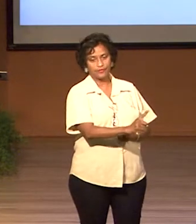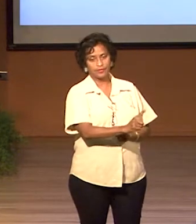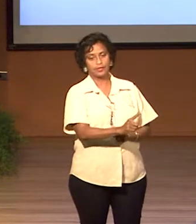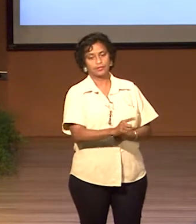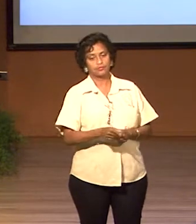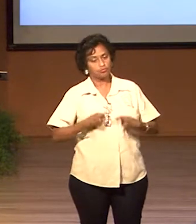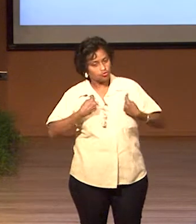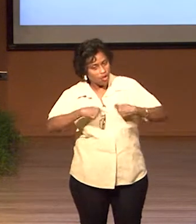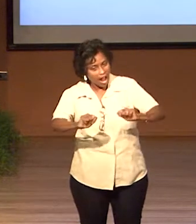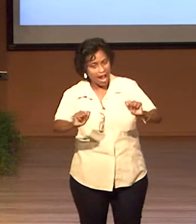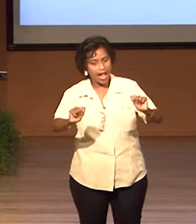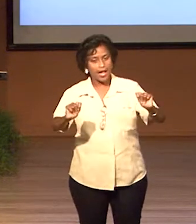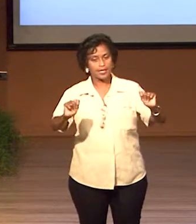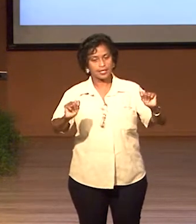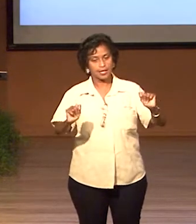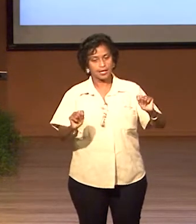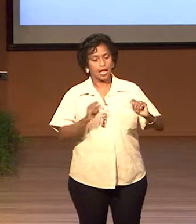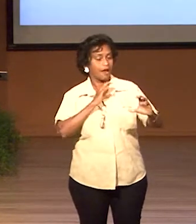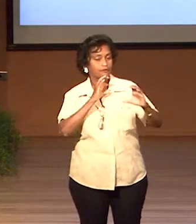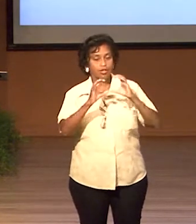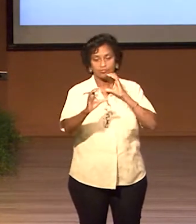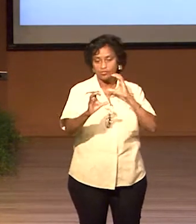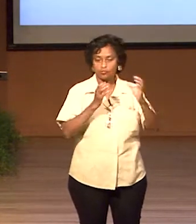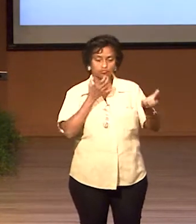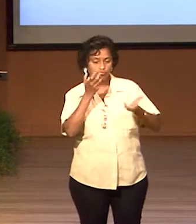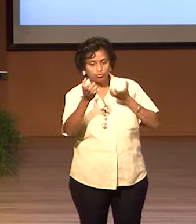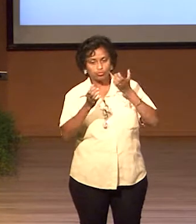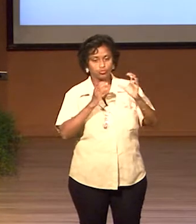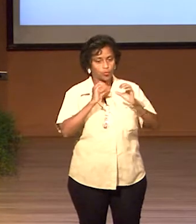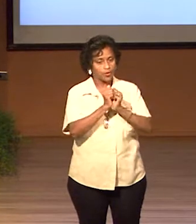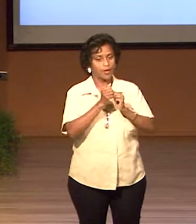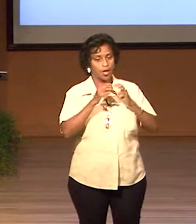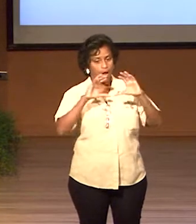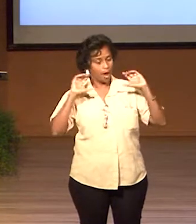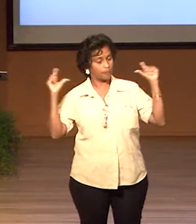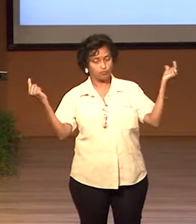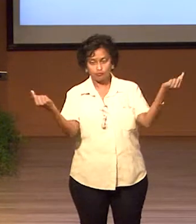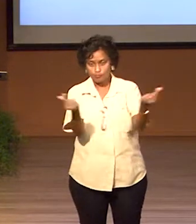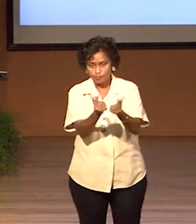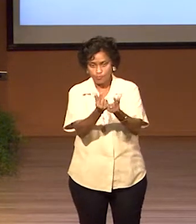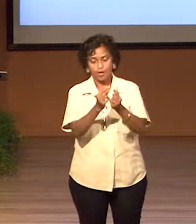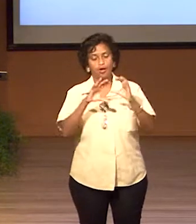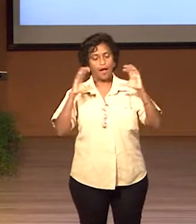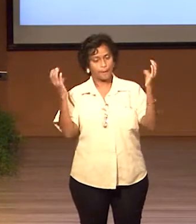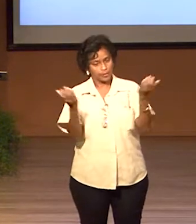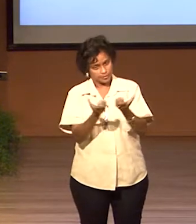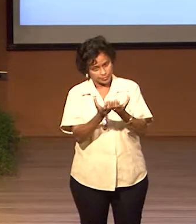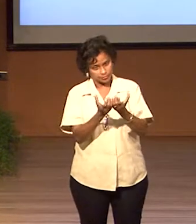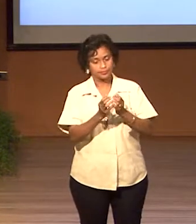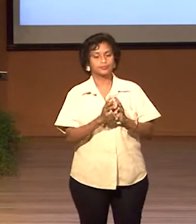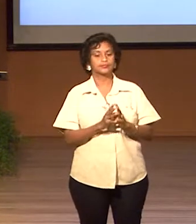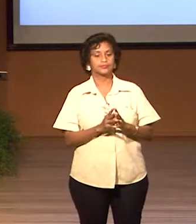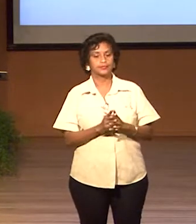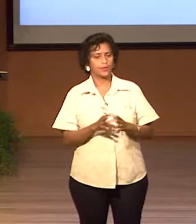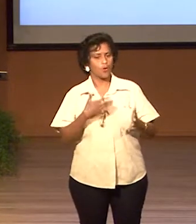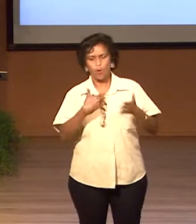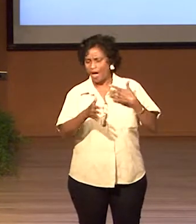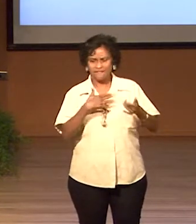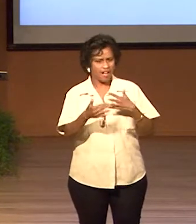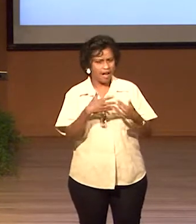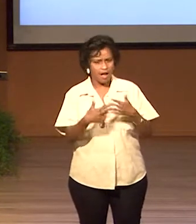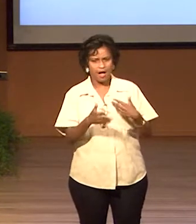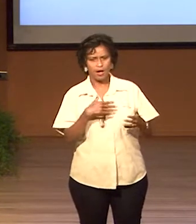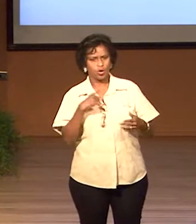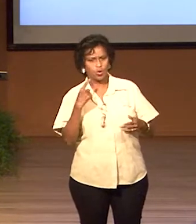sharing, recognizing that everybody in your community, whatever they may be, whoever they may